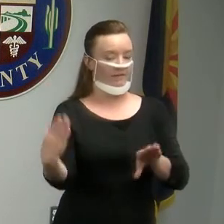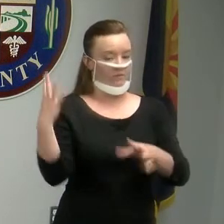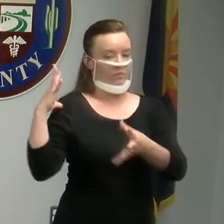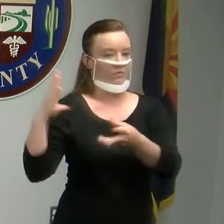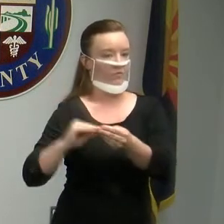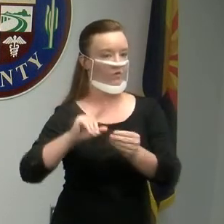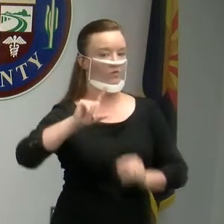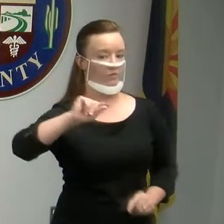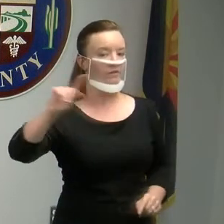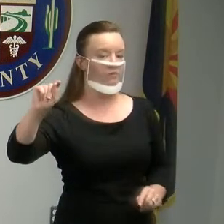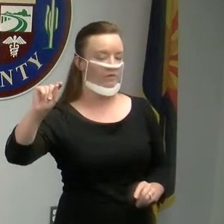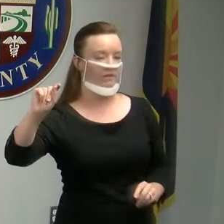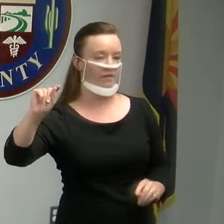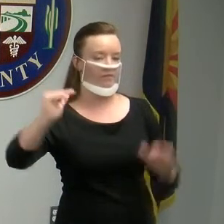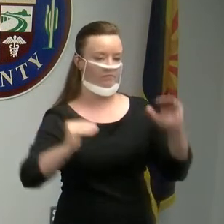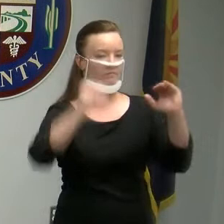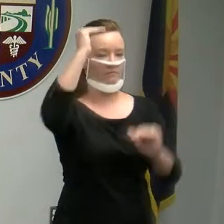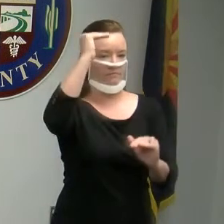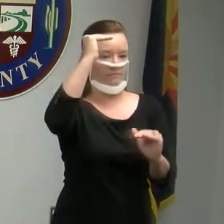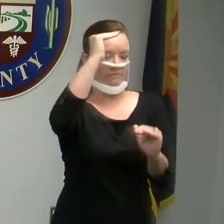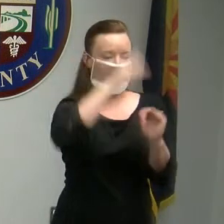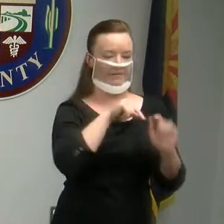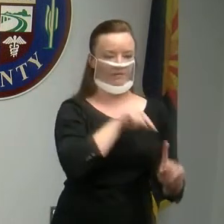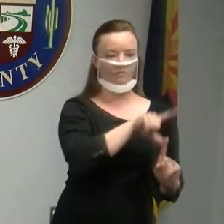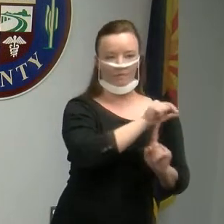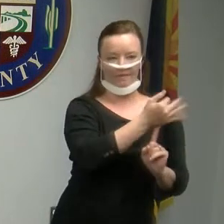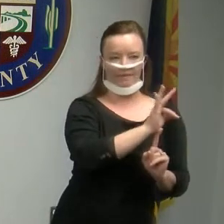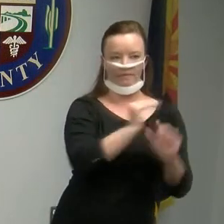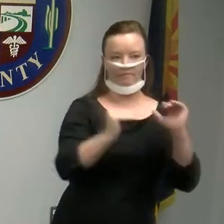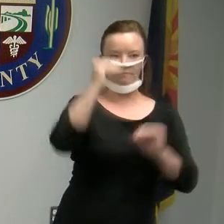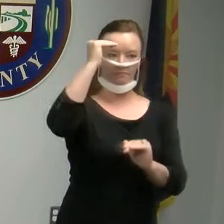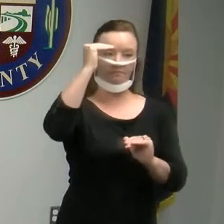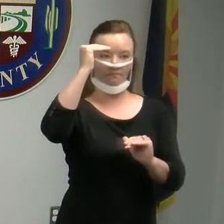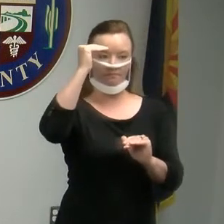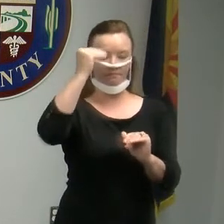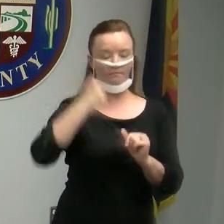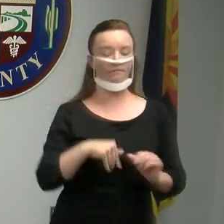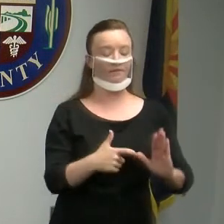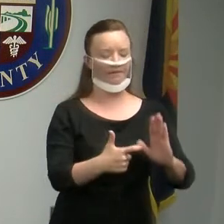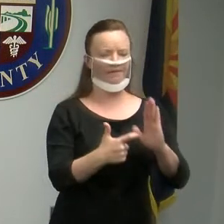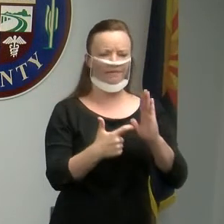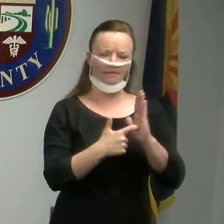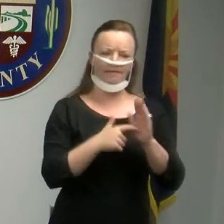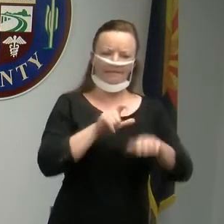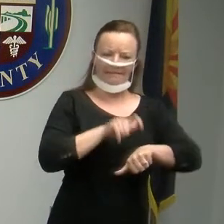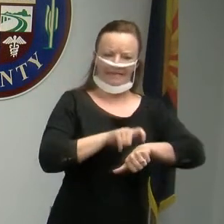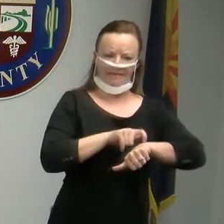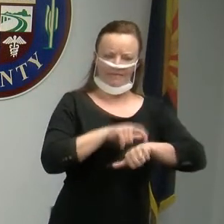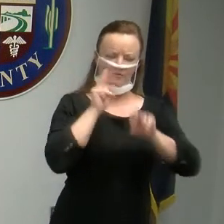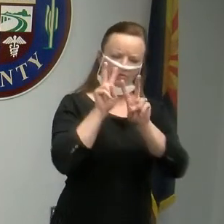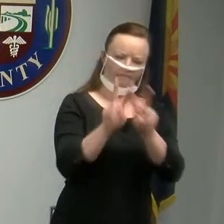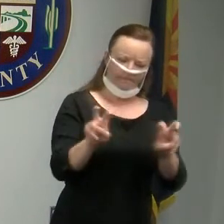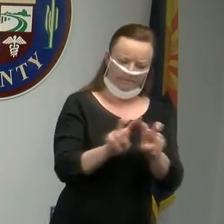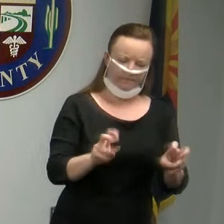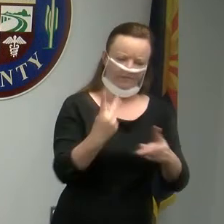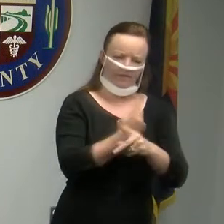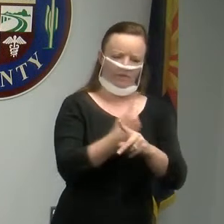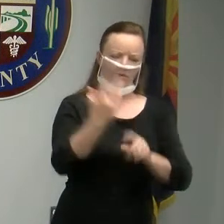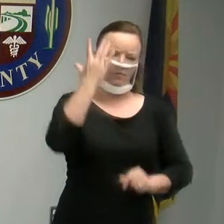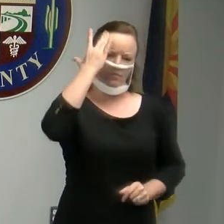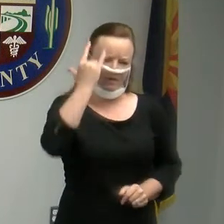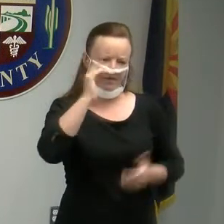compared to 2019. Because it takes some time for the cause of death to be determined, there's always a delay in figuring